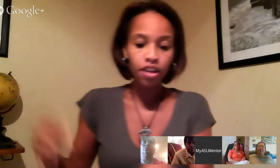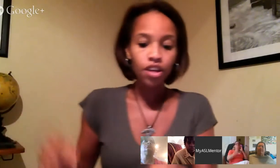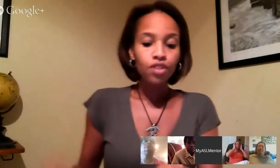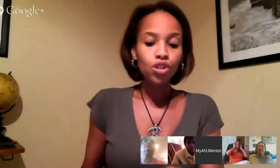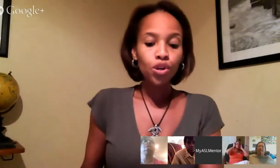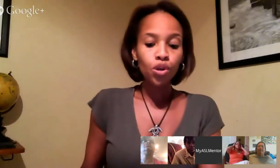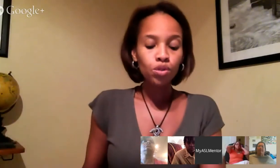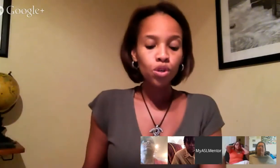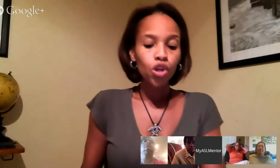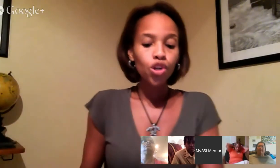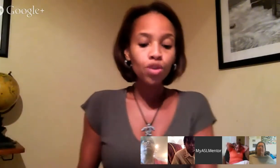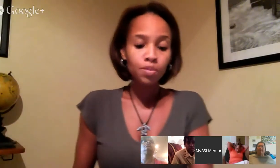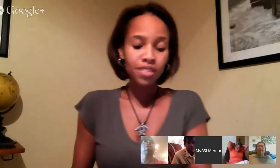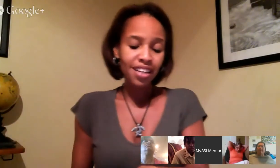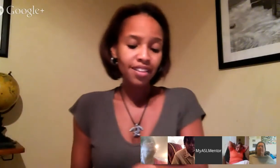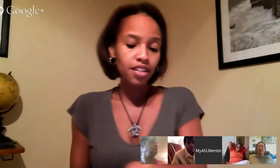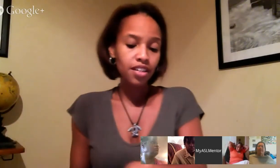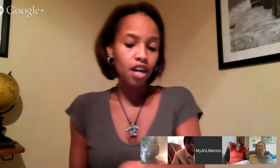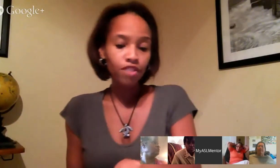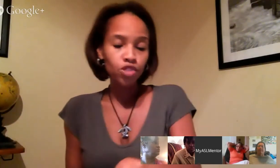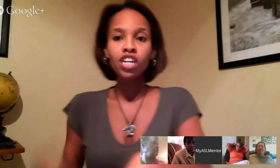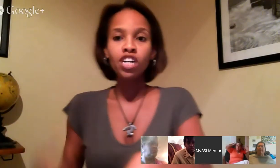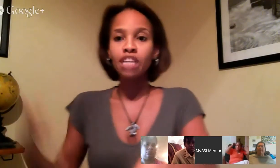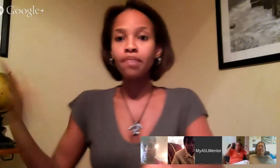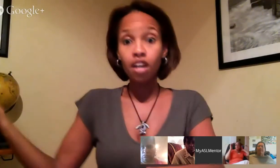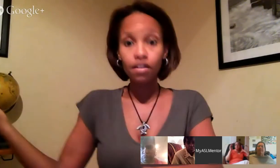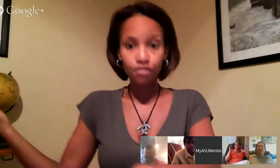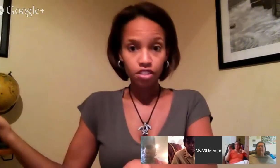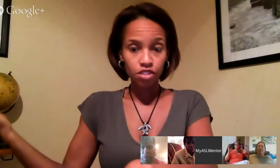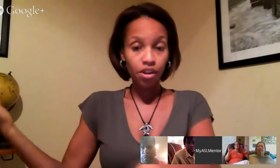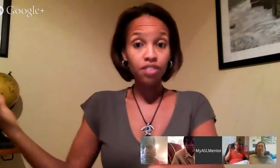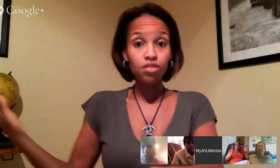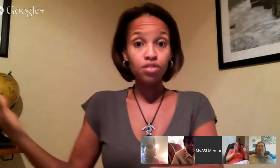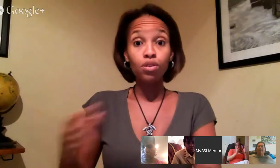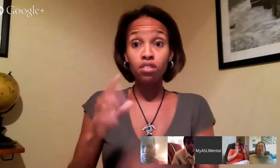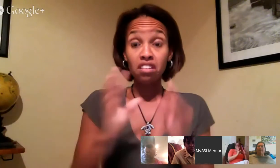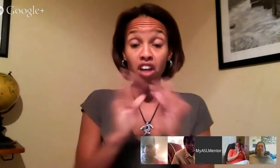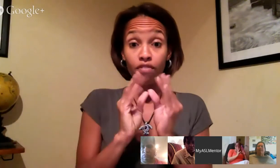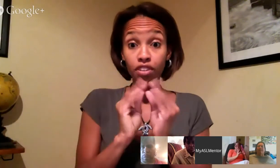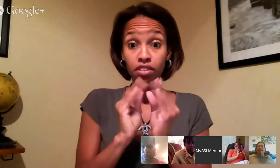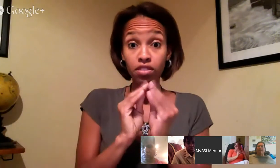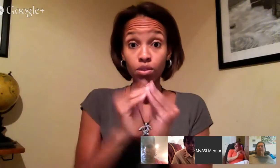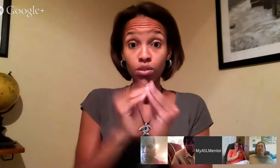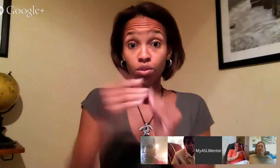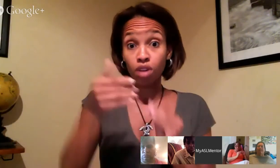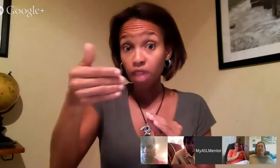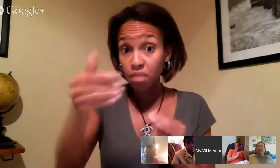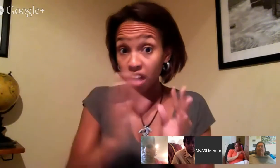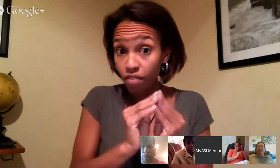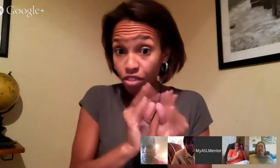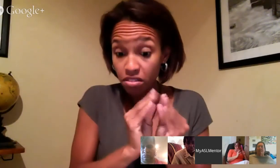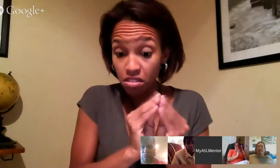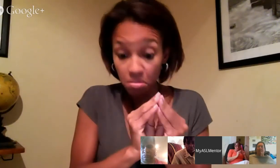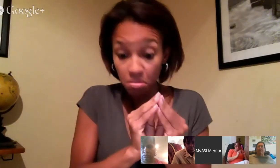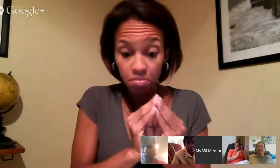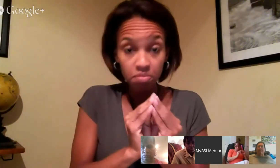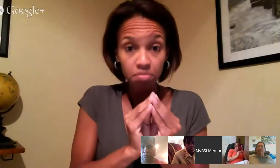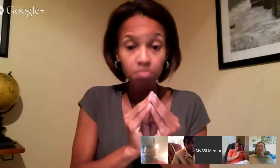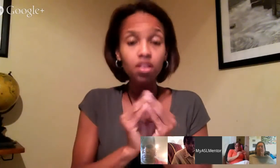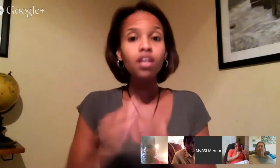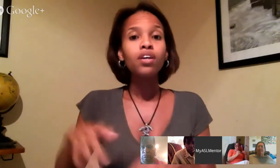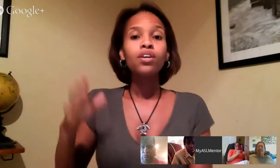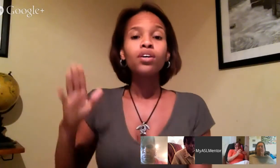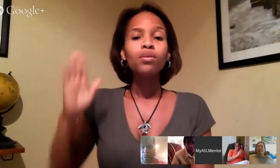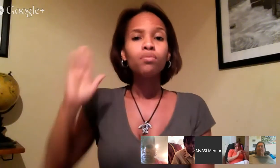Okay. So who is presenting at the conference? Well, we're talking about the conference, right? So conference or upcoming conference.